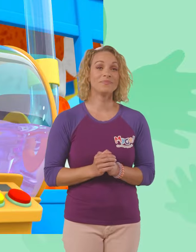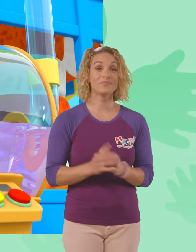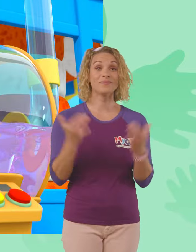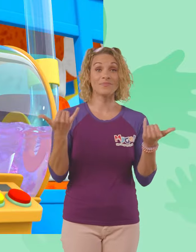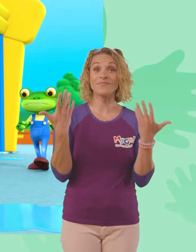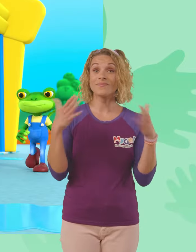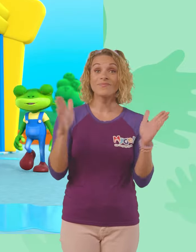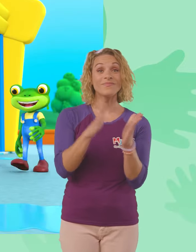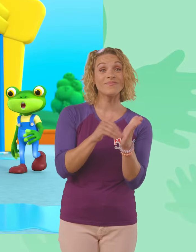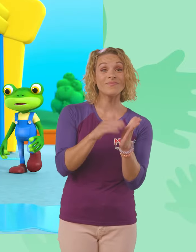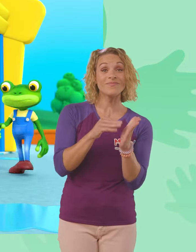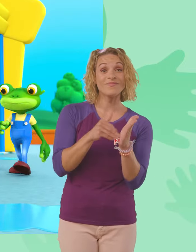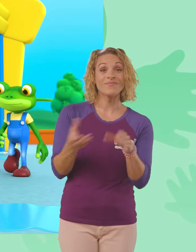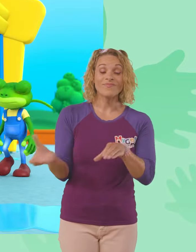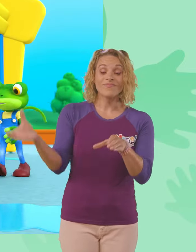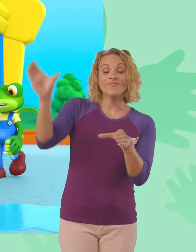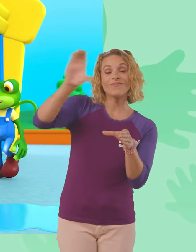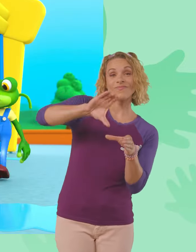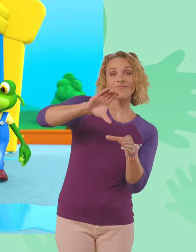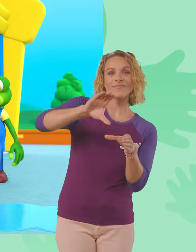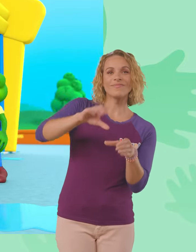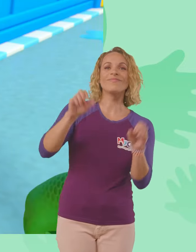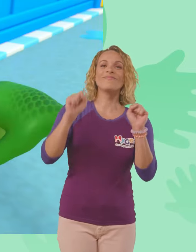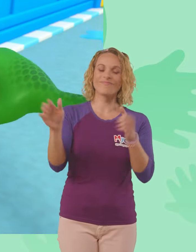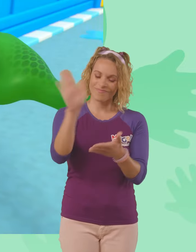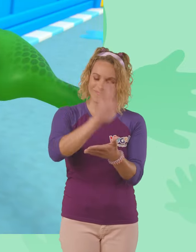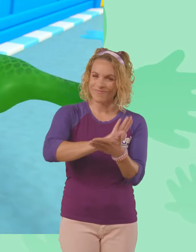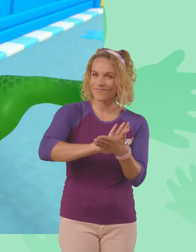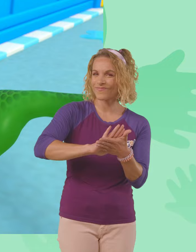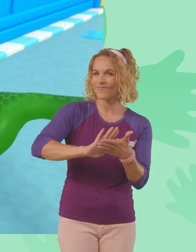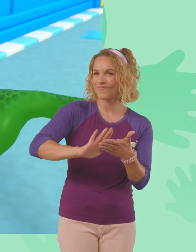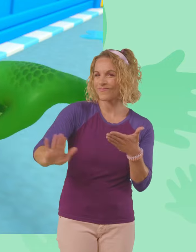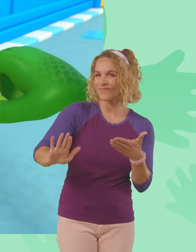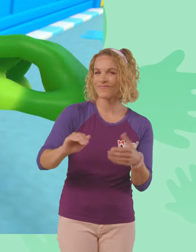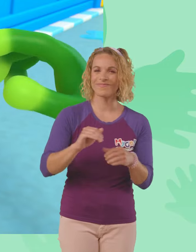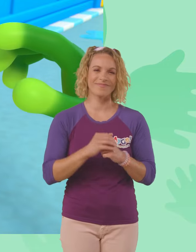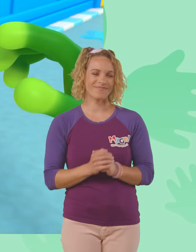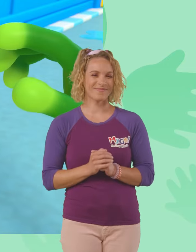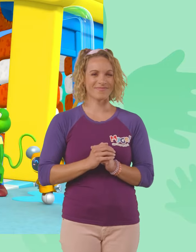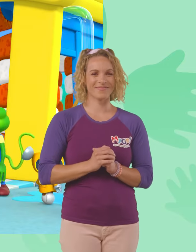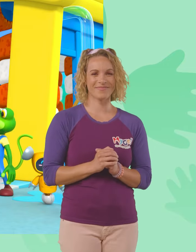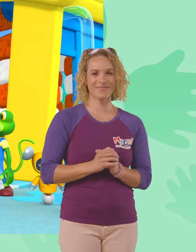Now the soap is filled to the top, we can wash all that mud off.